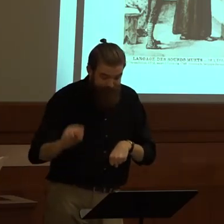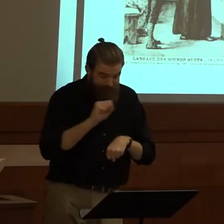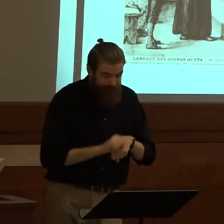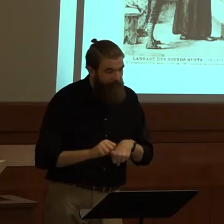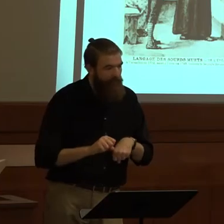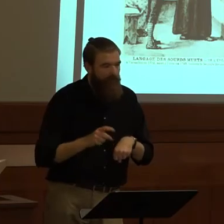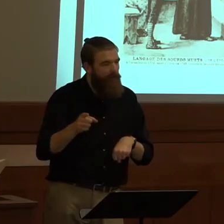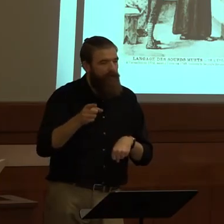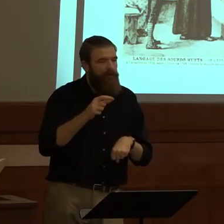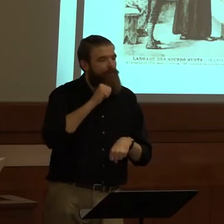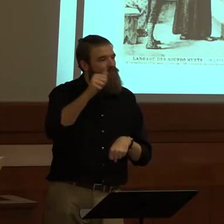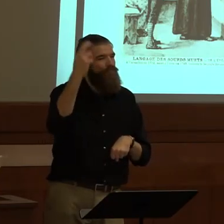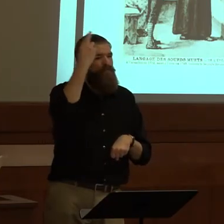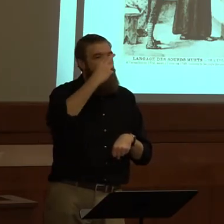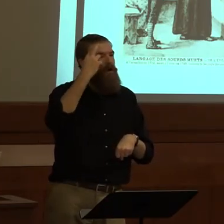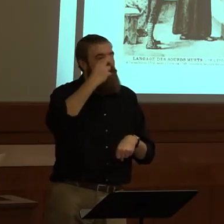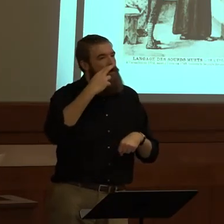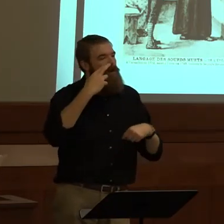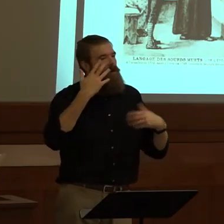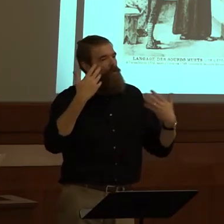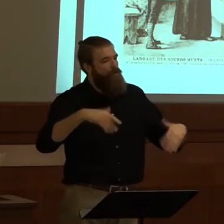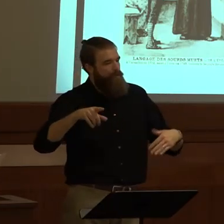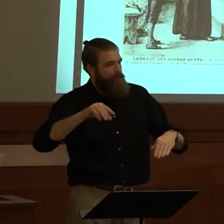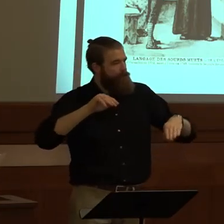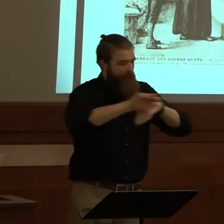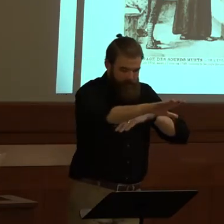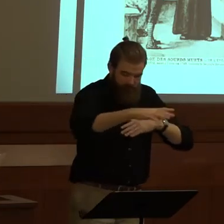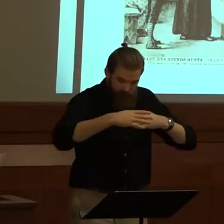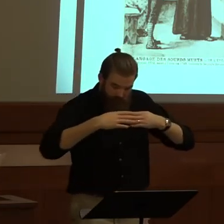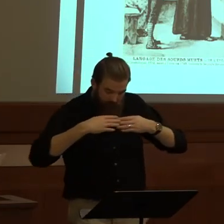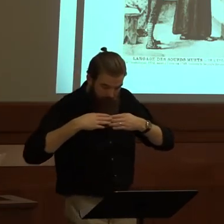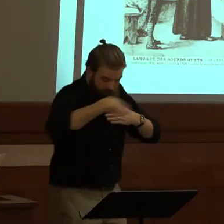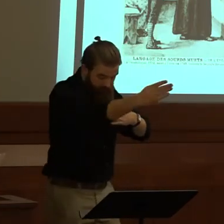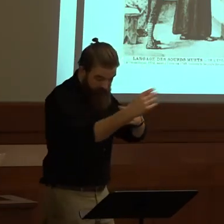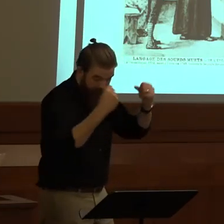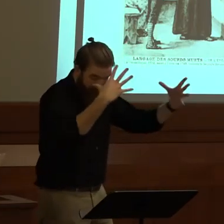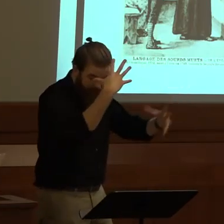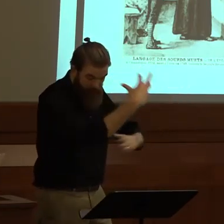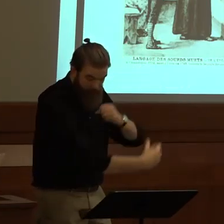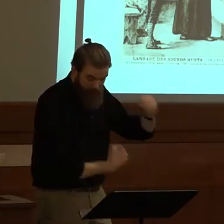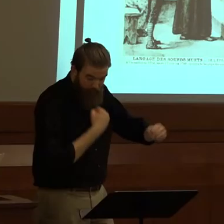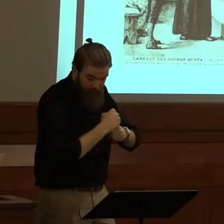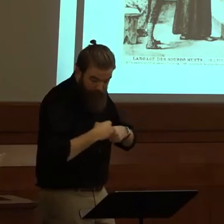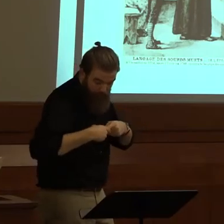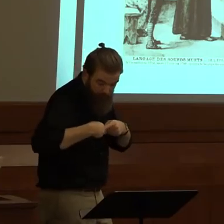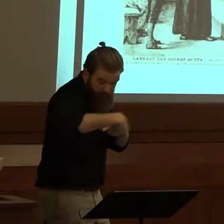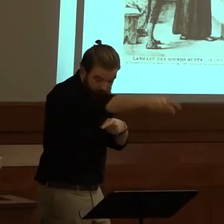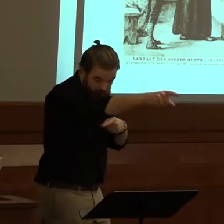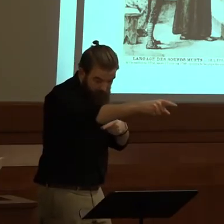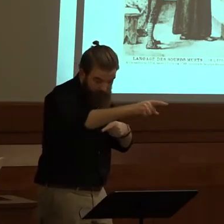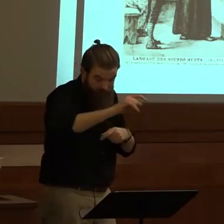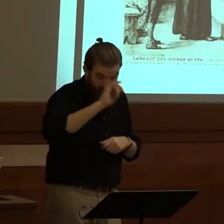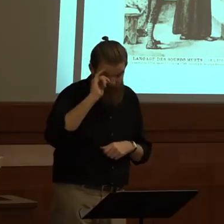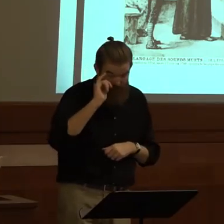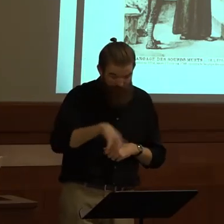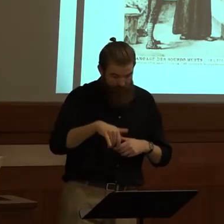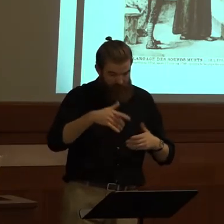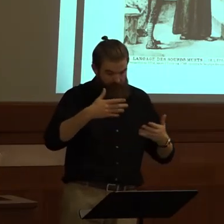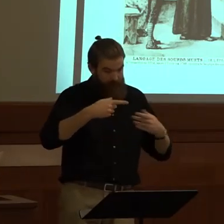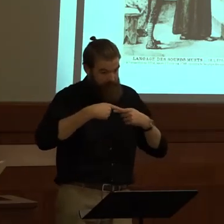documented deaf Catholic priest, La Fonta's life had been a long road of faithful struggle, self-sacrifice,